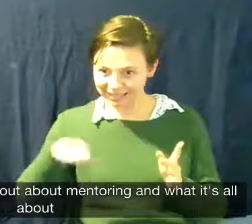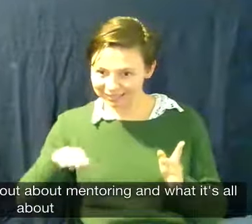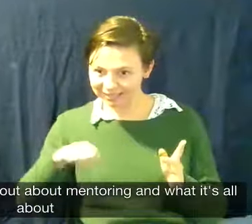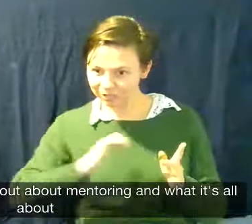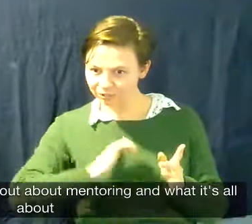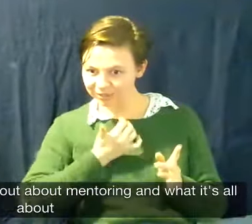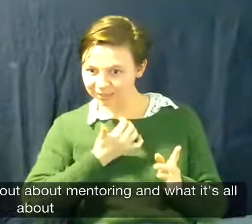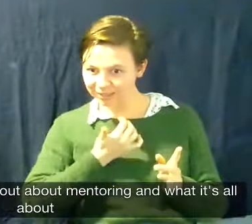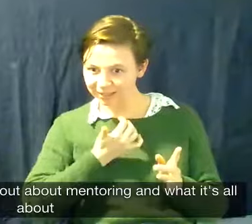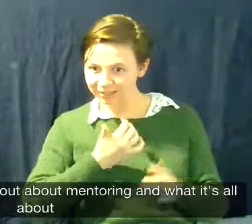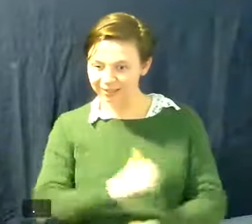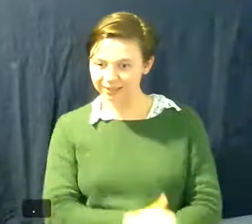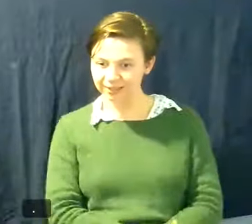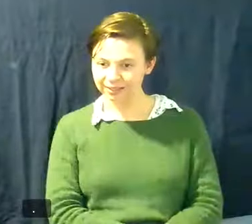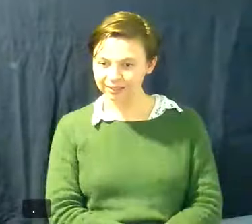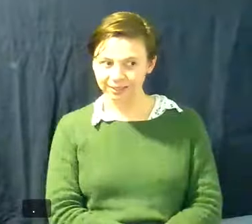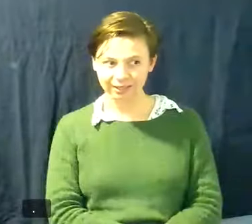to hear.